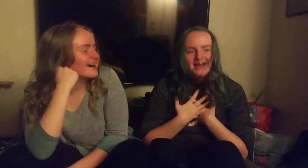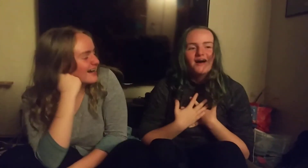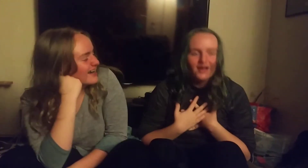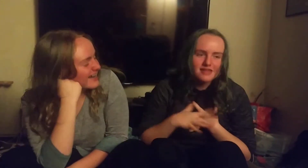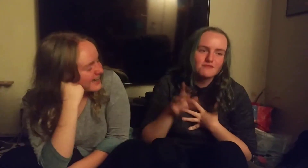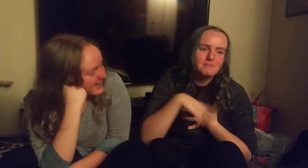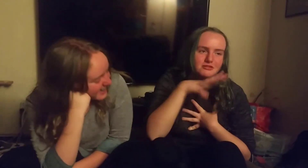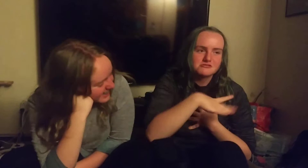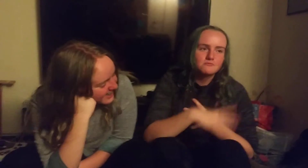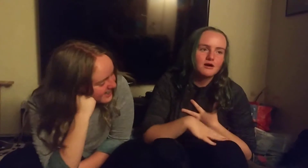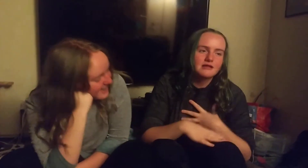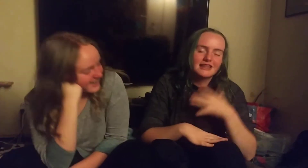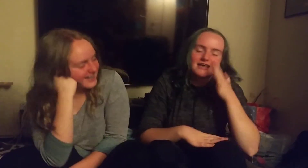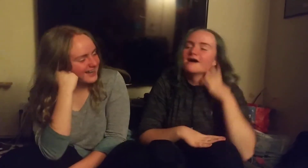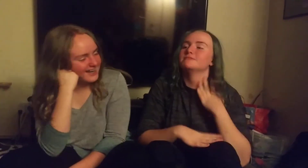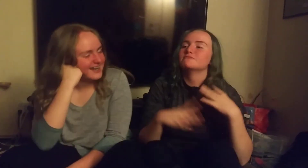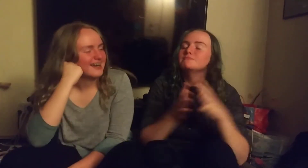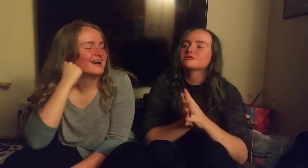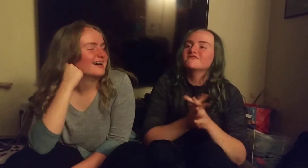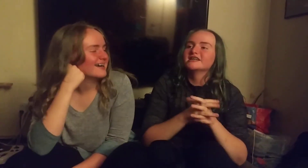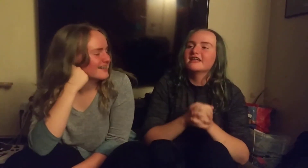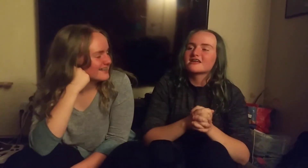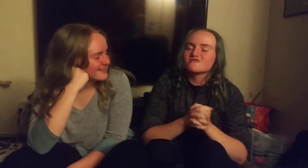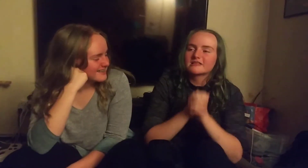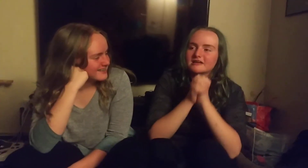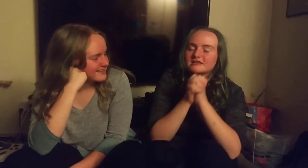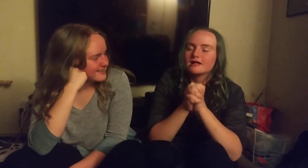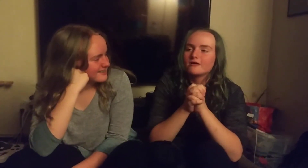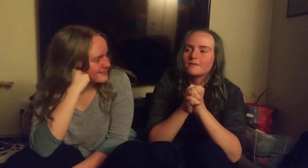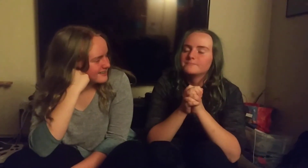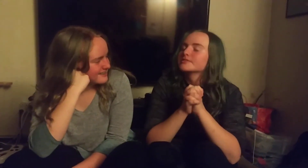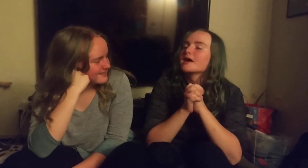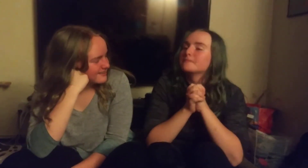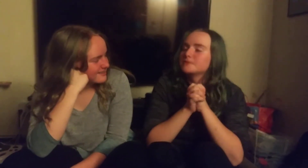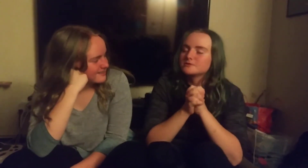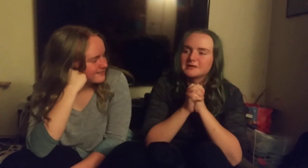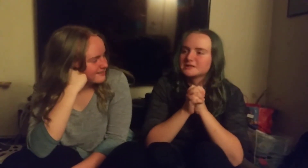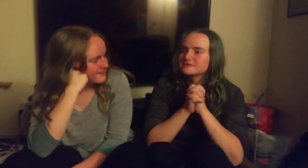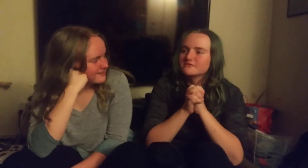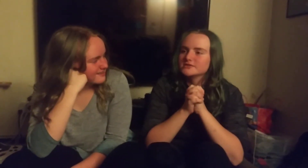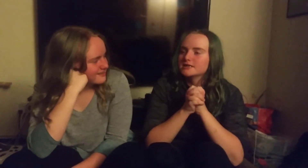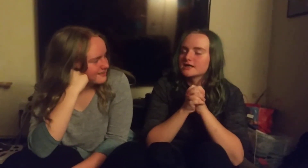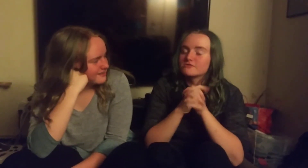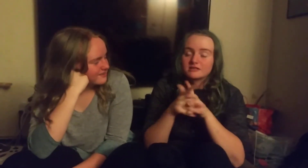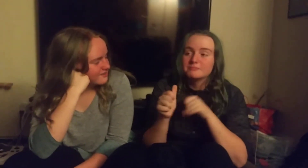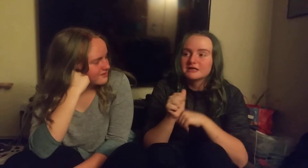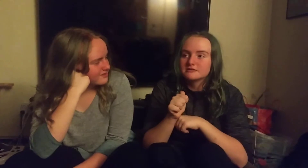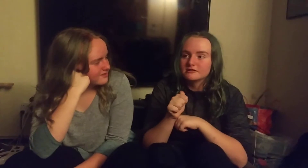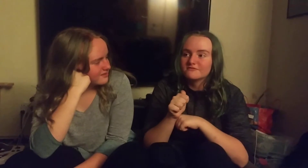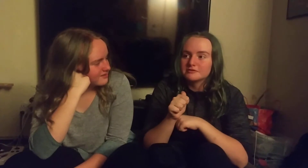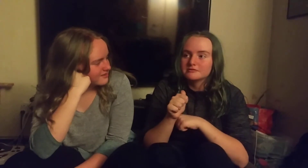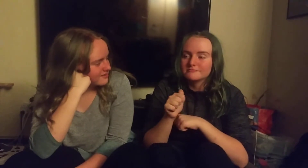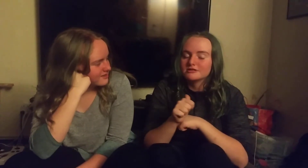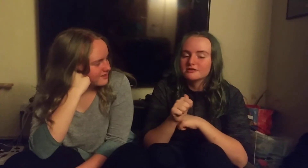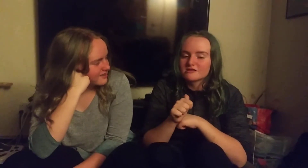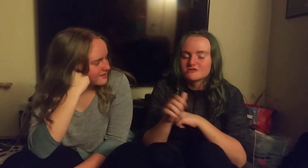Okay, so we put those in one at a time, and then we put the vanilla extract, and I tell her, "You're not handling the vanilla extract, I'm handling the vanilla extract." If